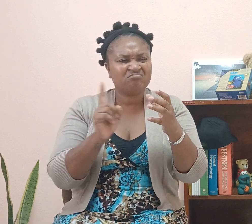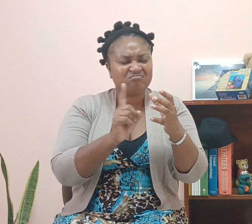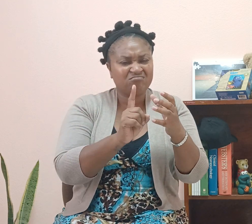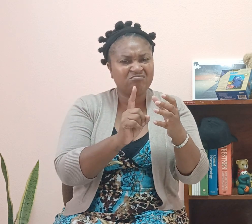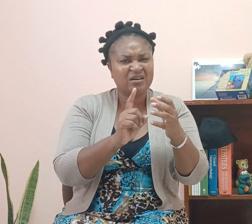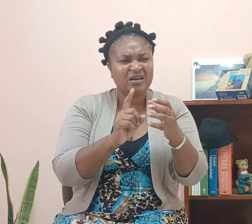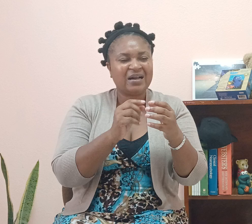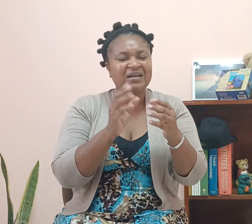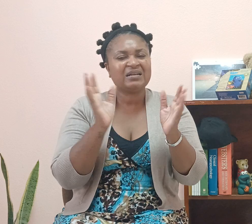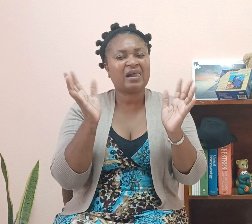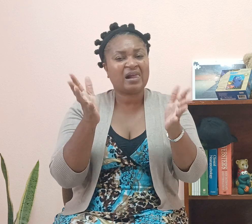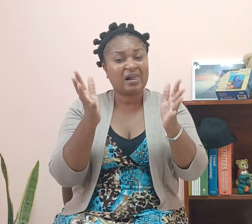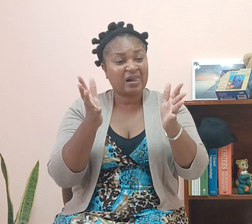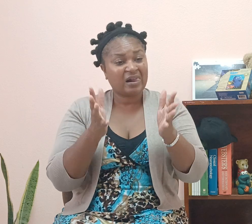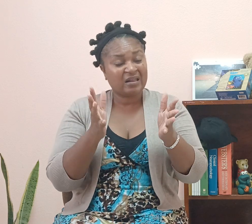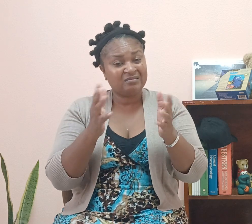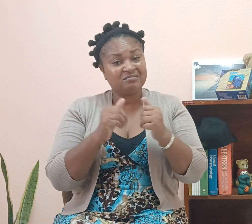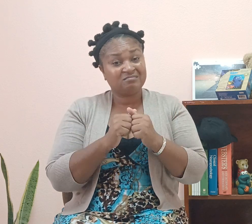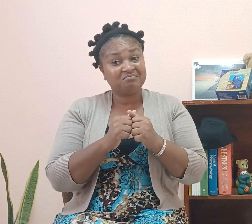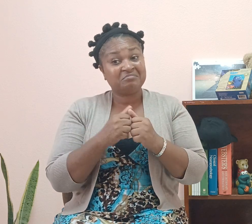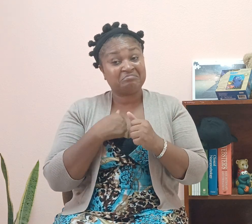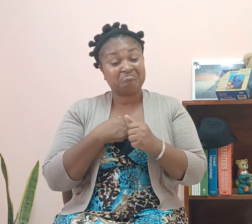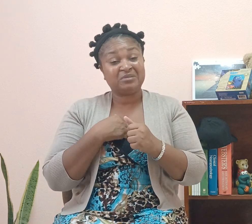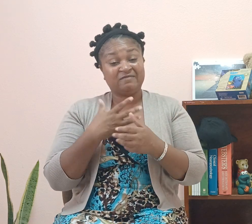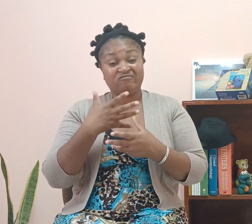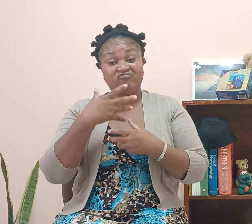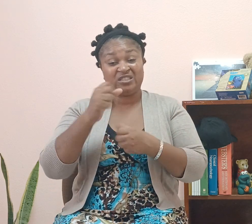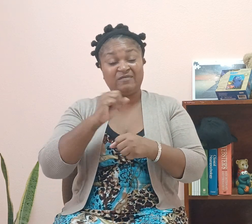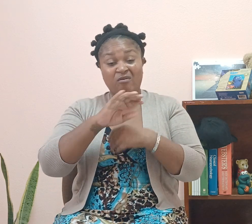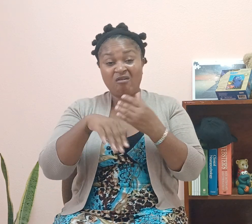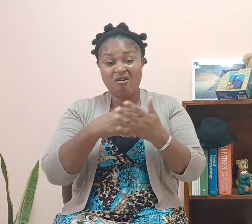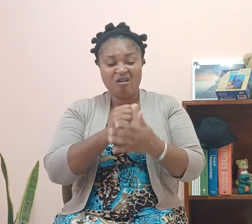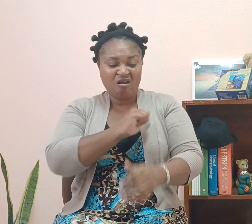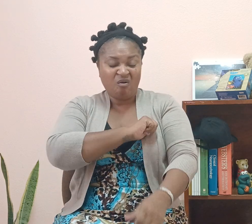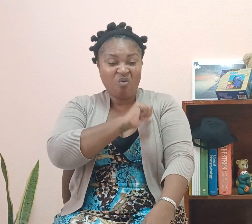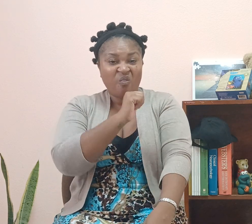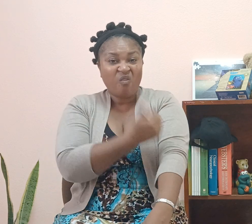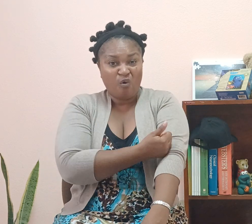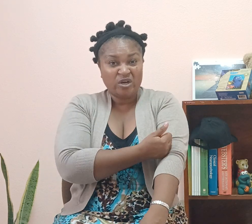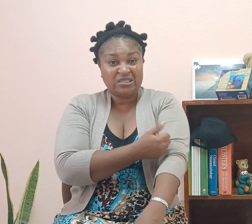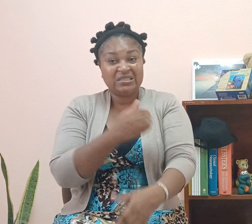I've received all authority in heaven and on earth.